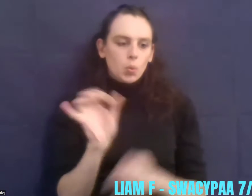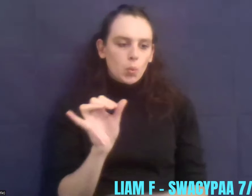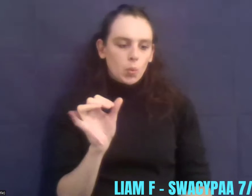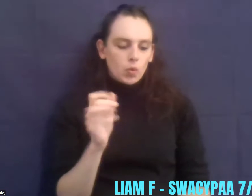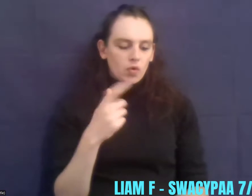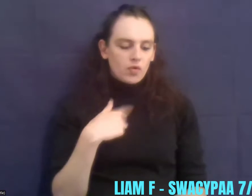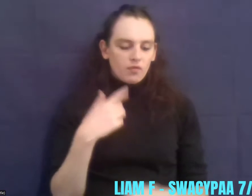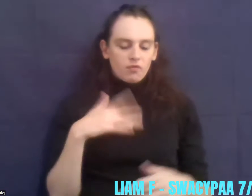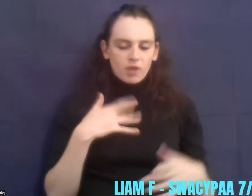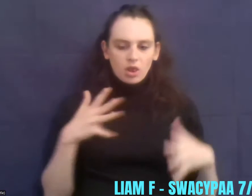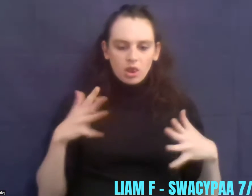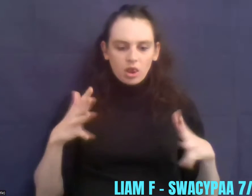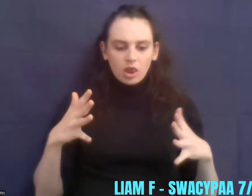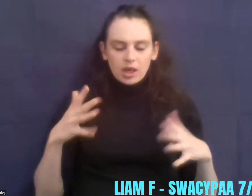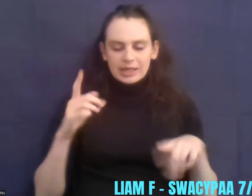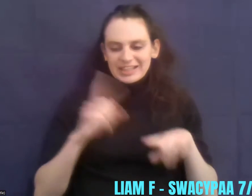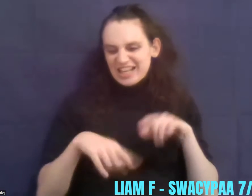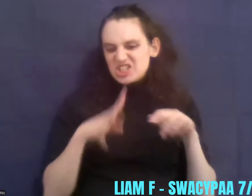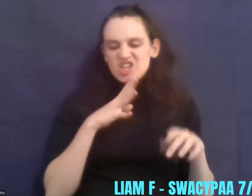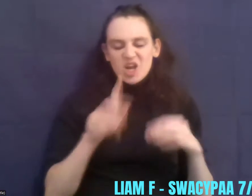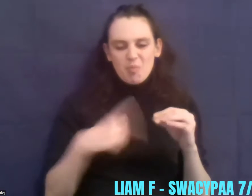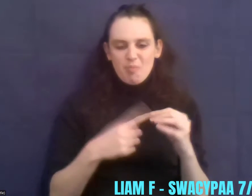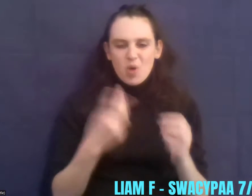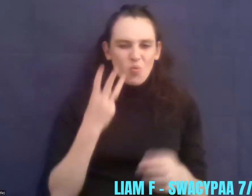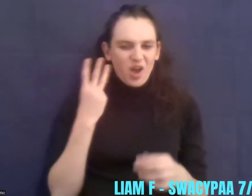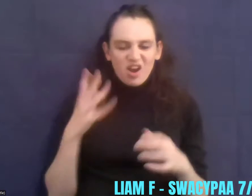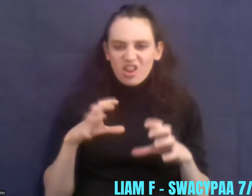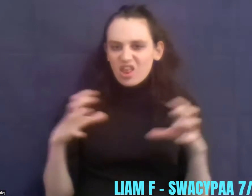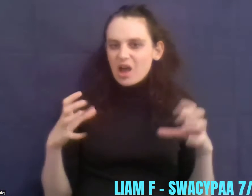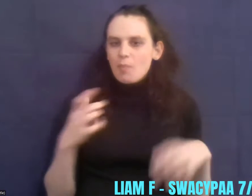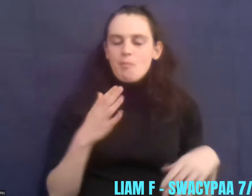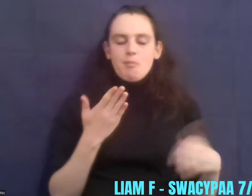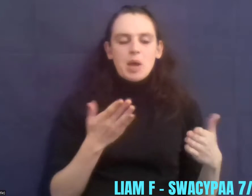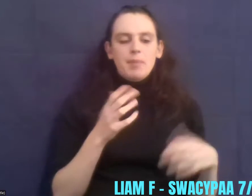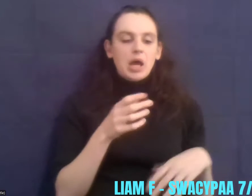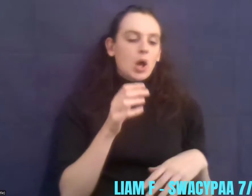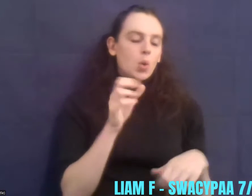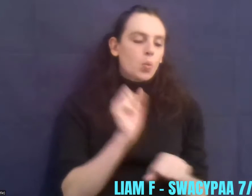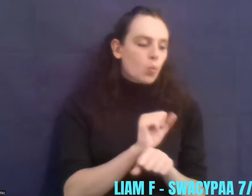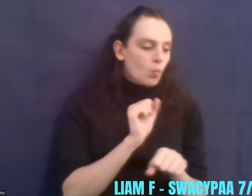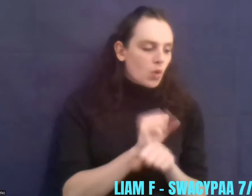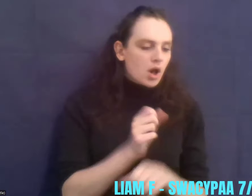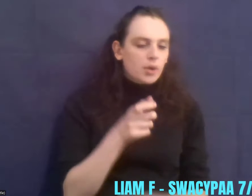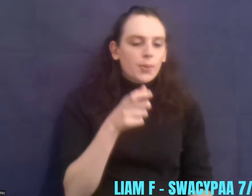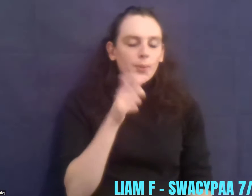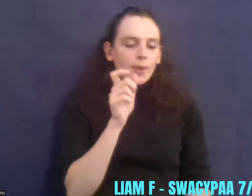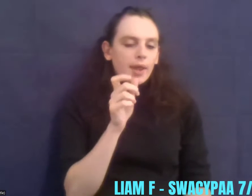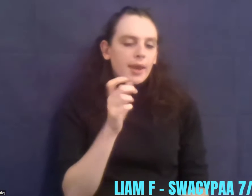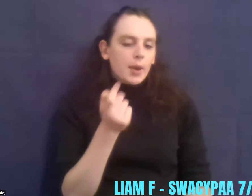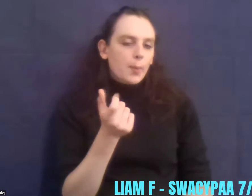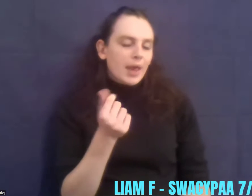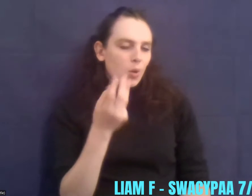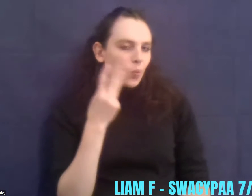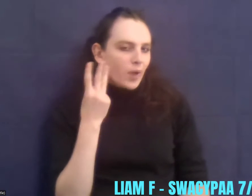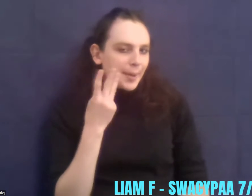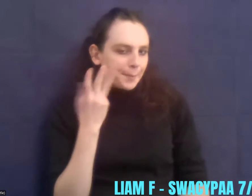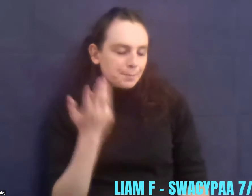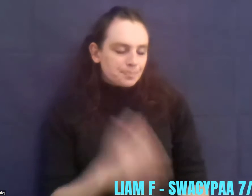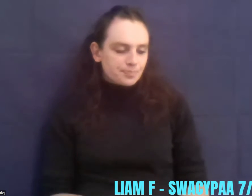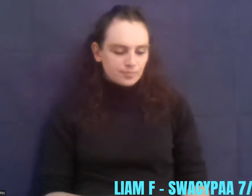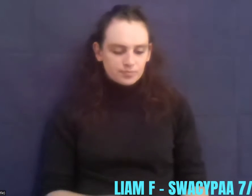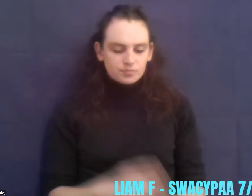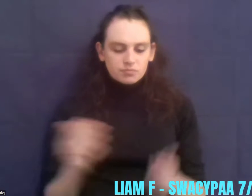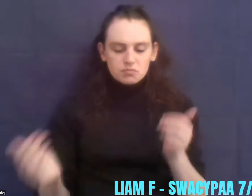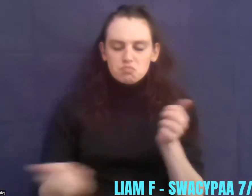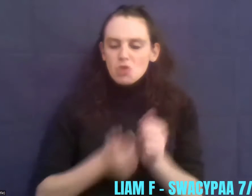talk about wine too much. So get to work, maybe have a little sip of wine to calm things down, stop drinking most of the time by